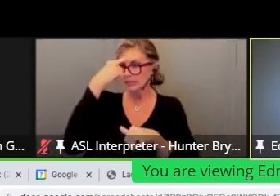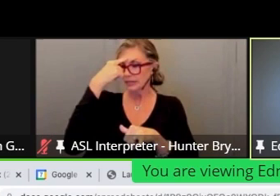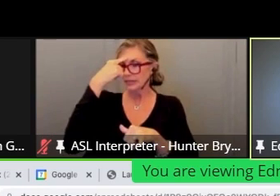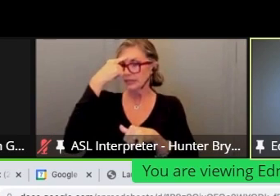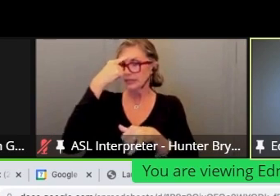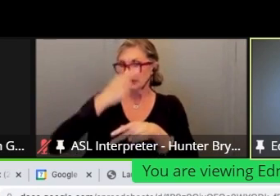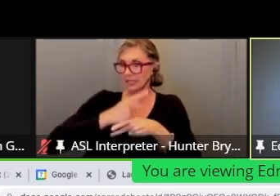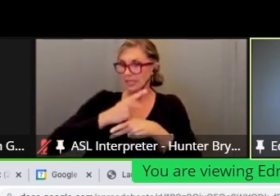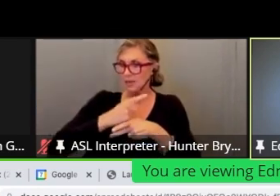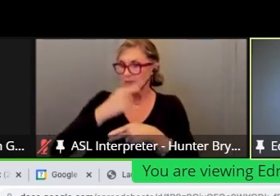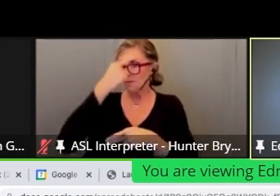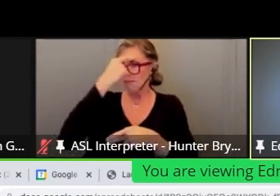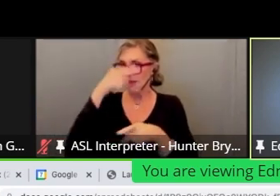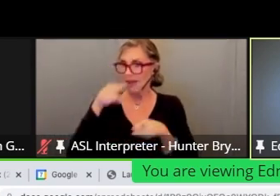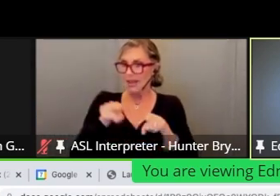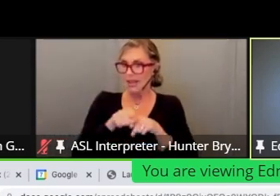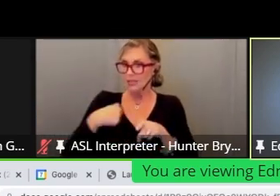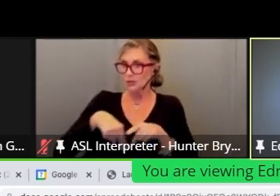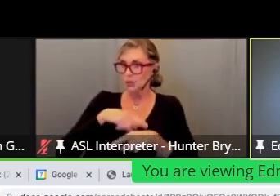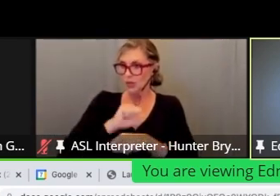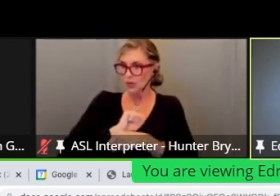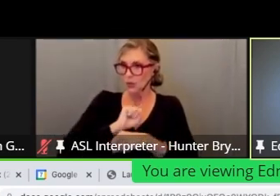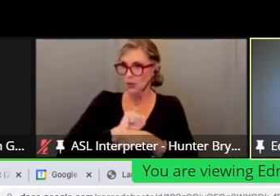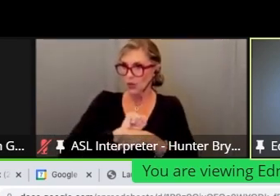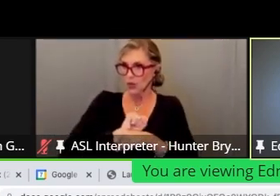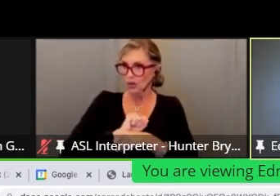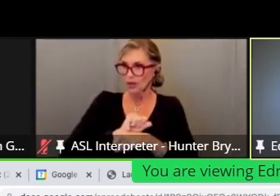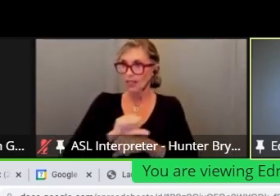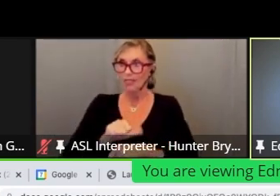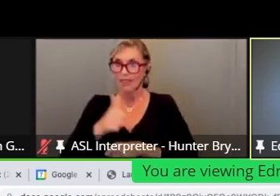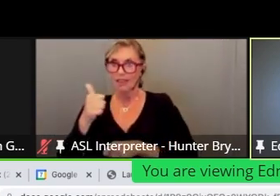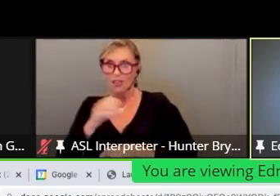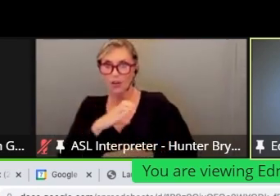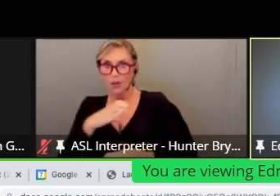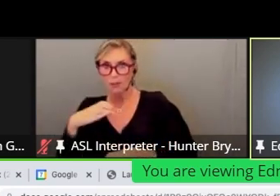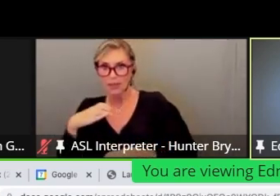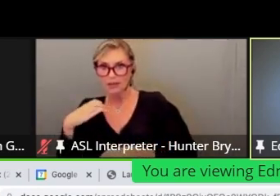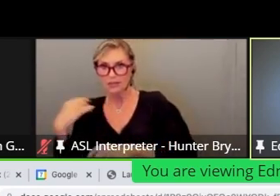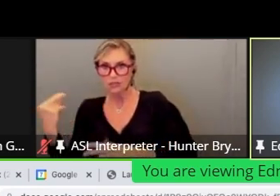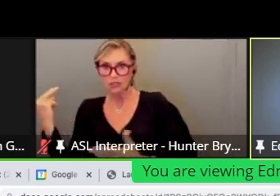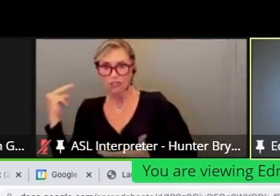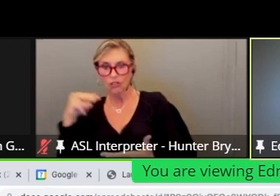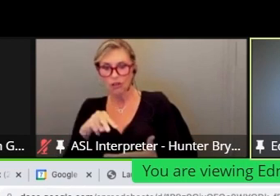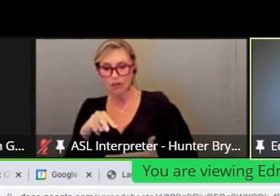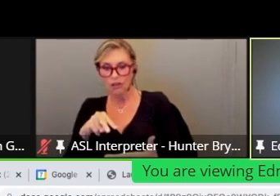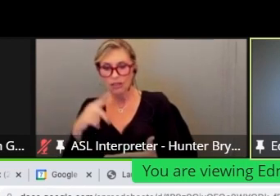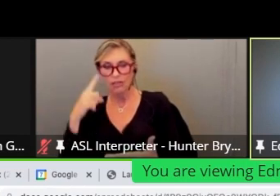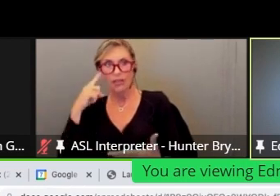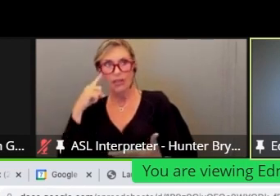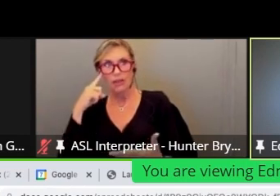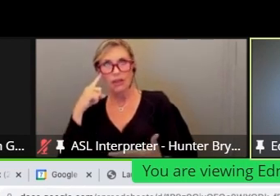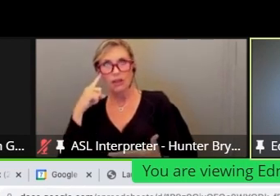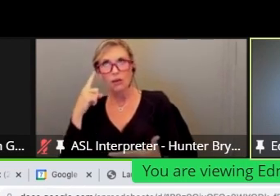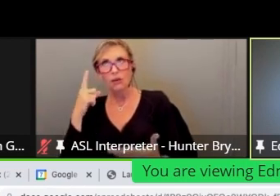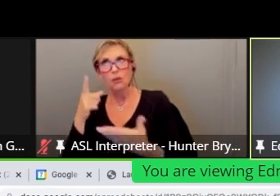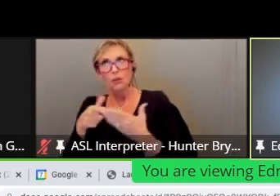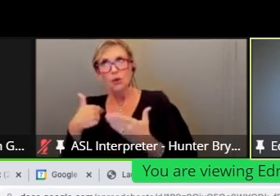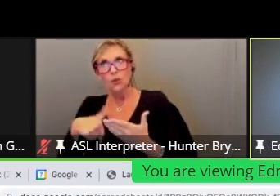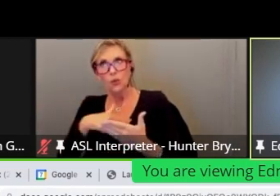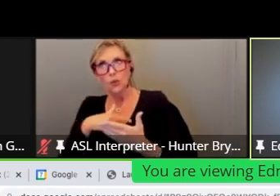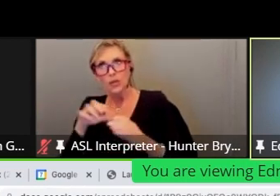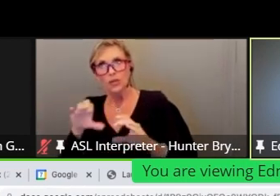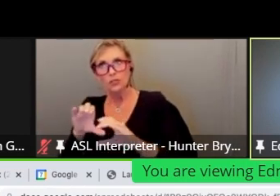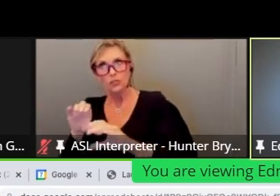we work. And then the other committees could also look at this and say, you know, what are we doing? And then we can look